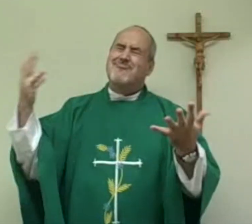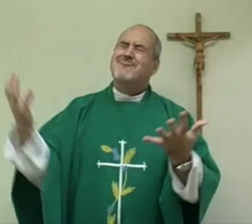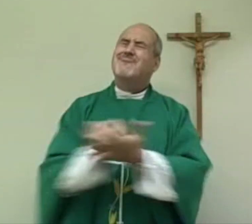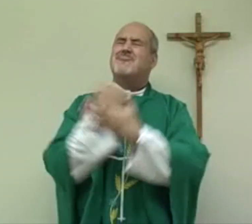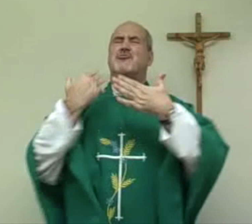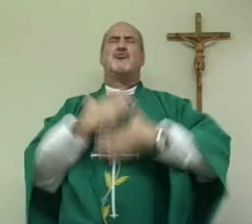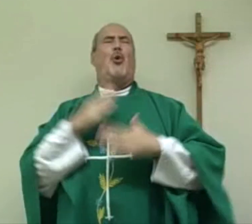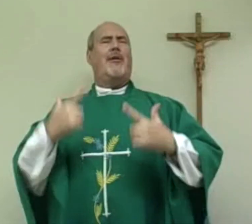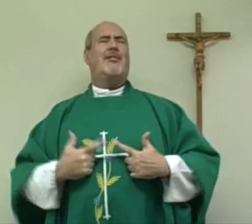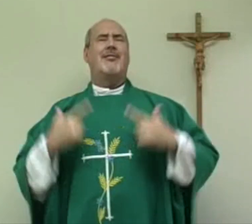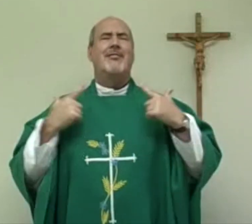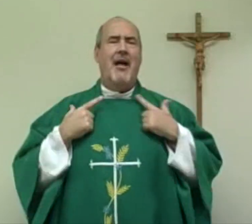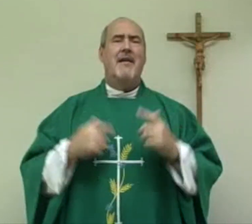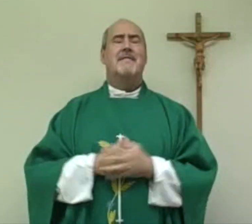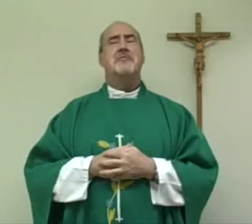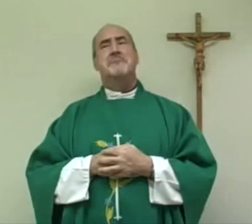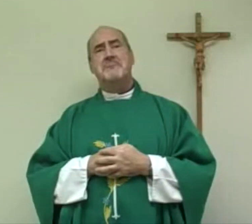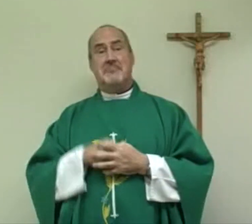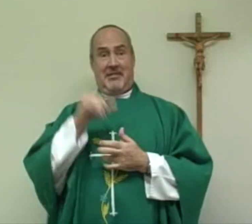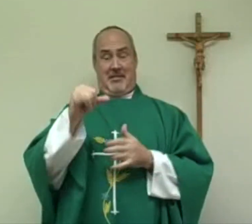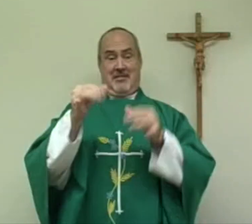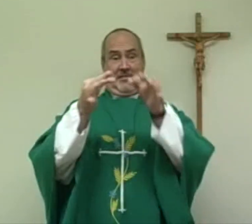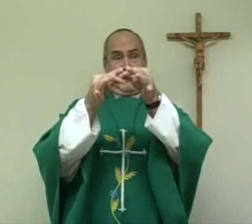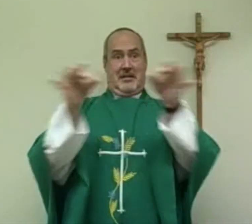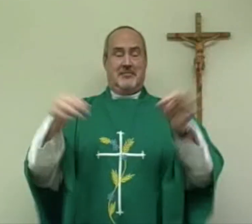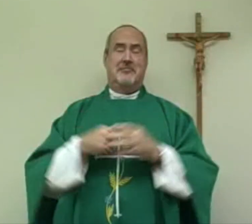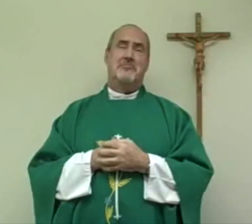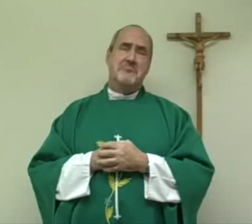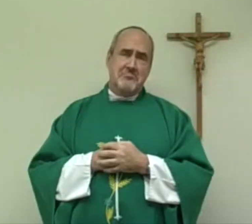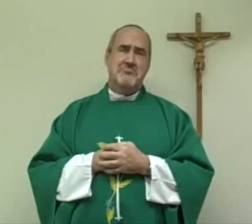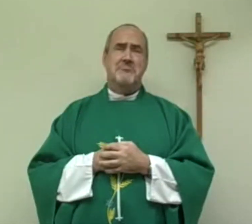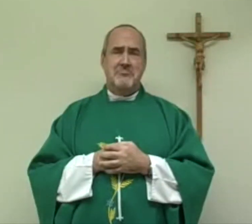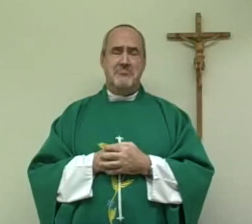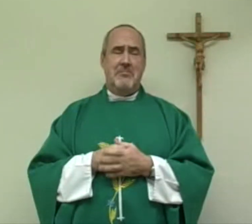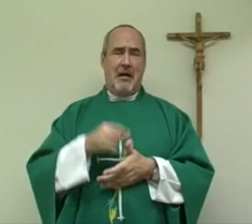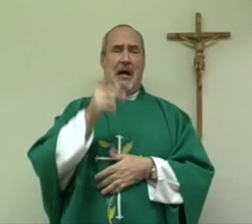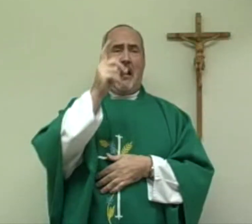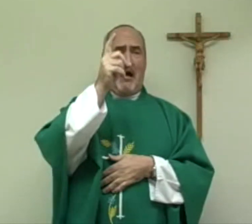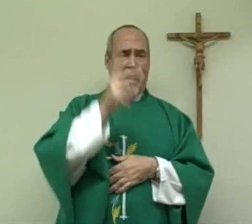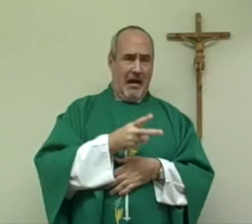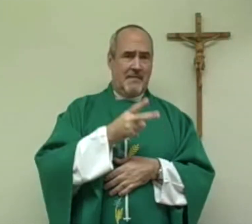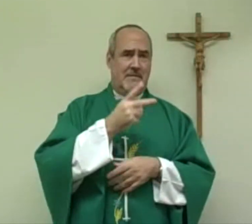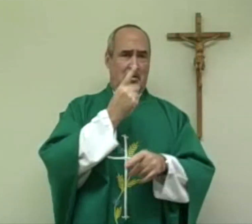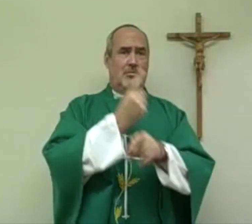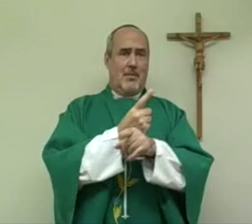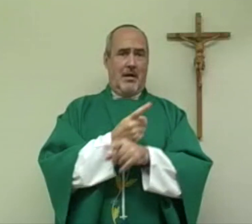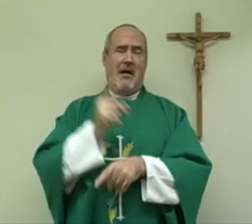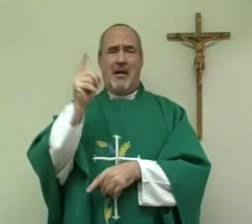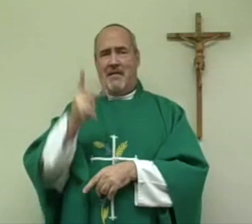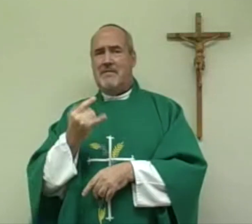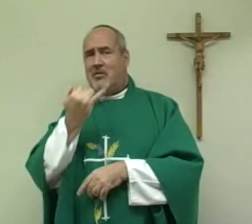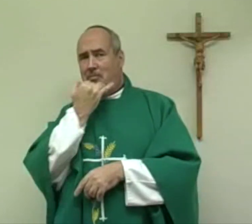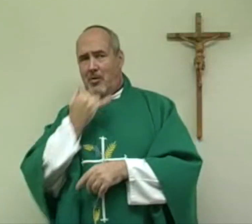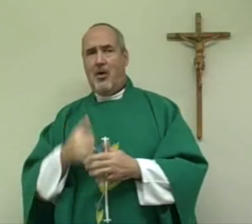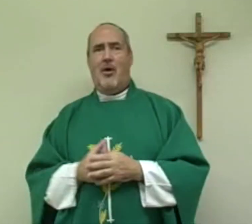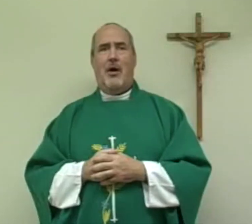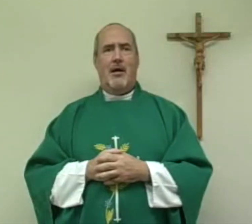Many people tend to say that life is so short that you have to just seize it and go for it. Well, that statement is